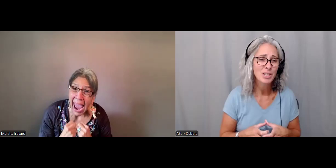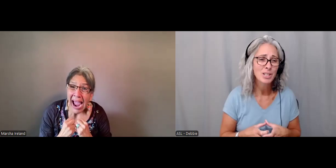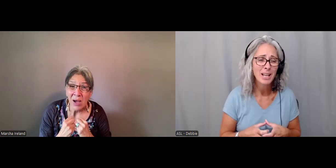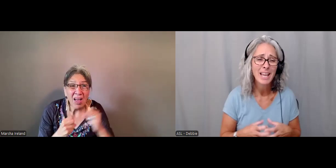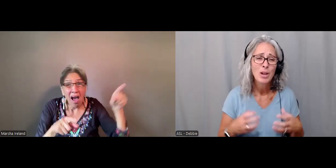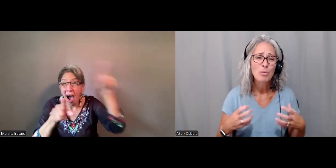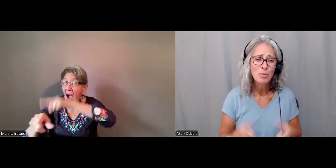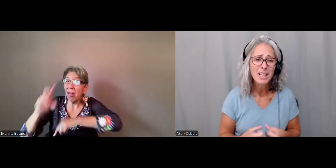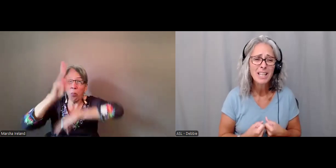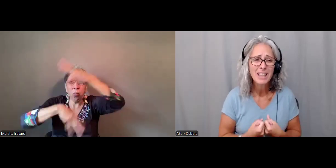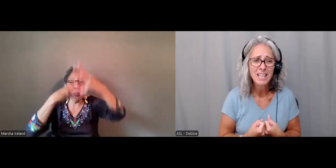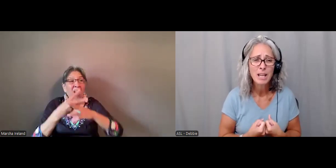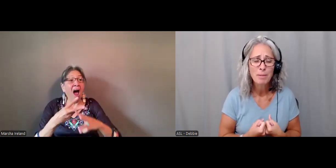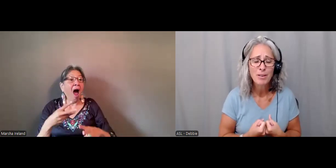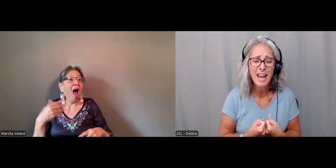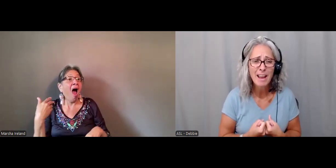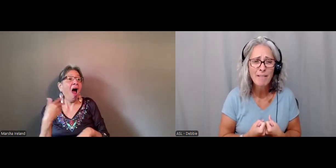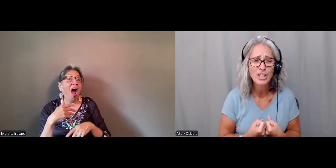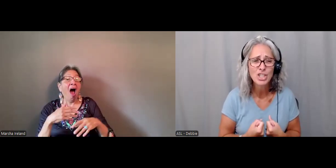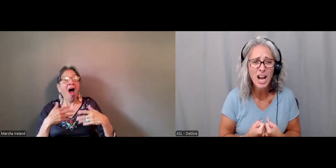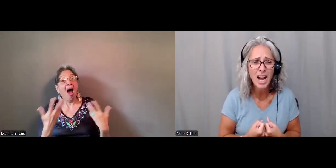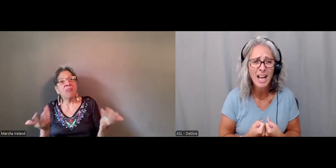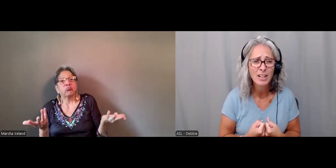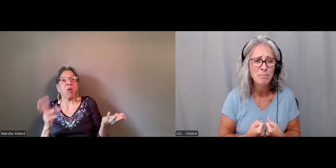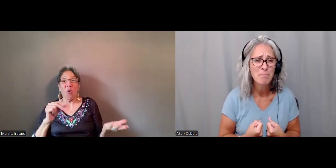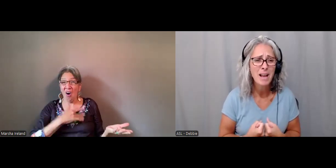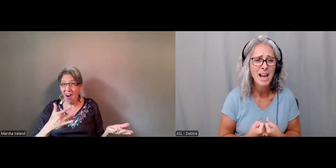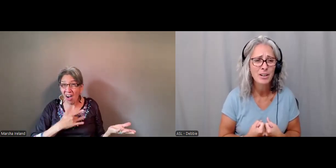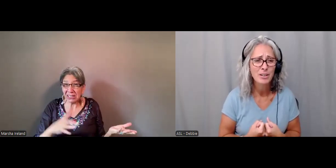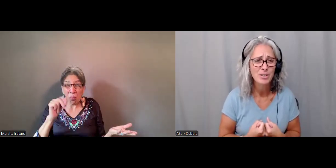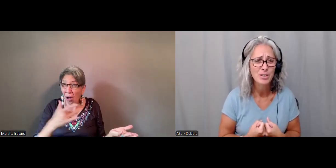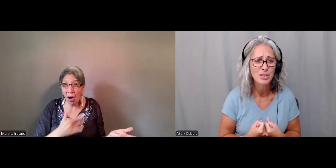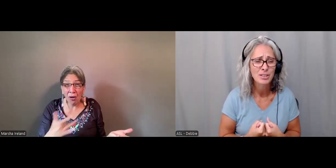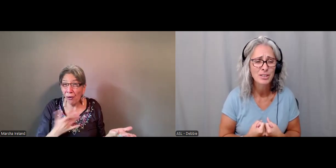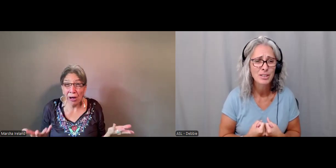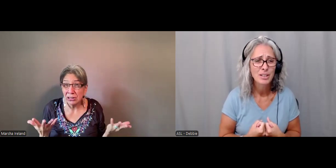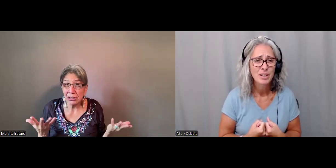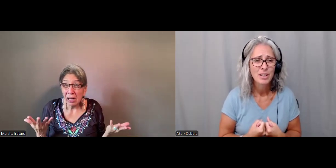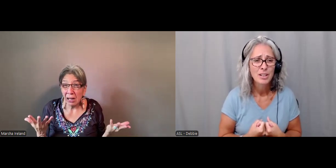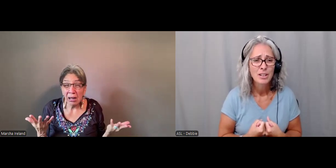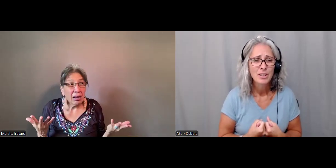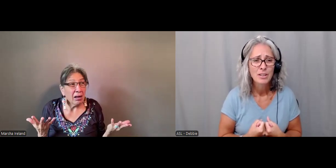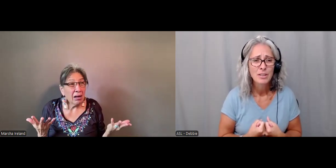supporting us, right? Like really thinking about every child matters.